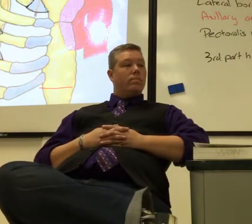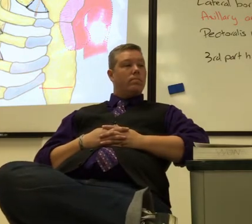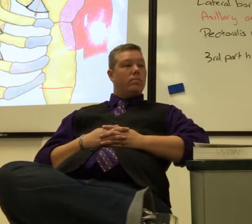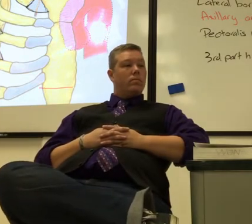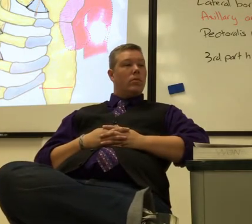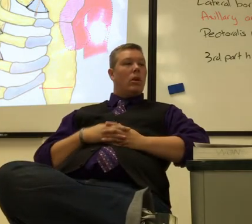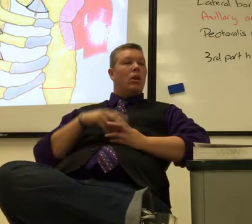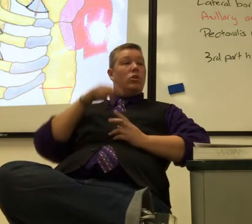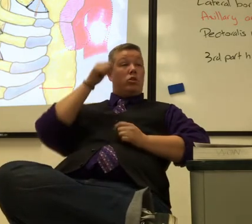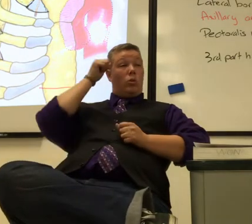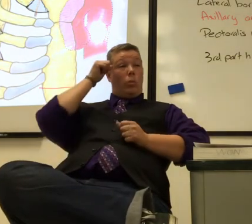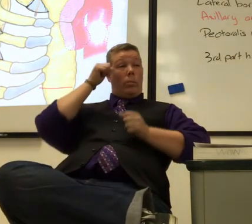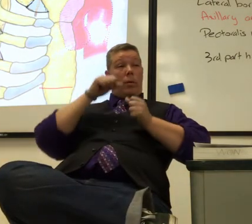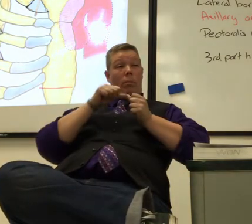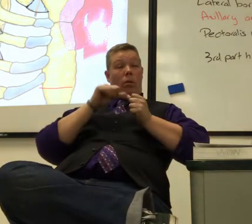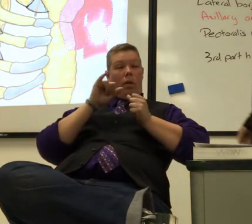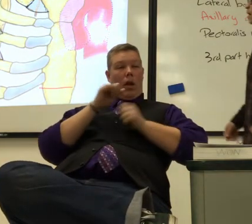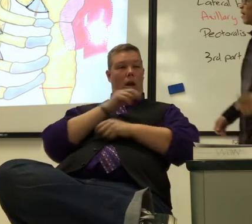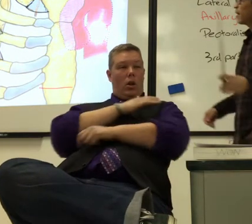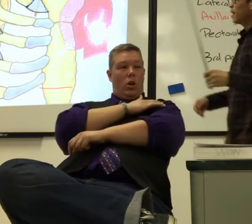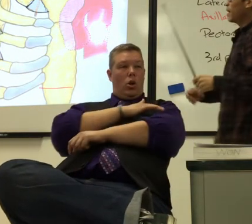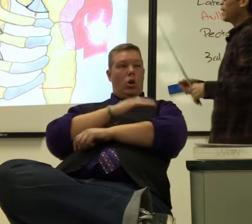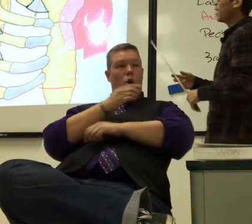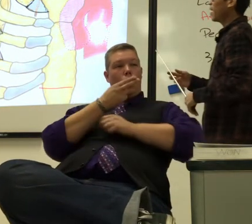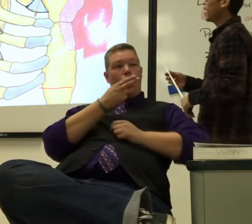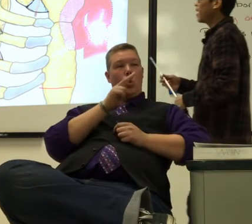So let's remember that the humerus,